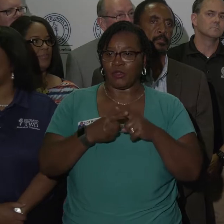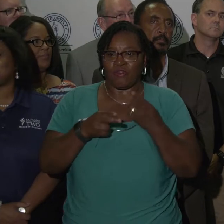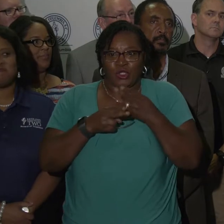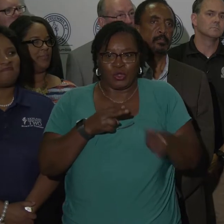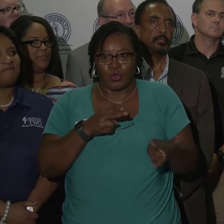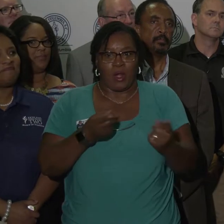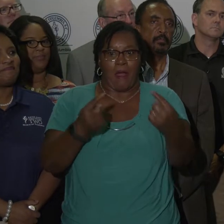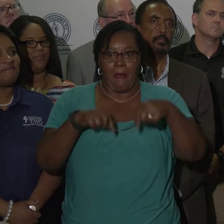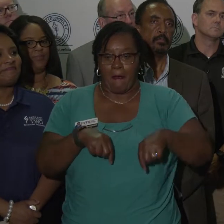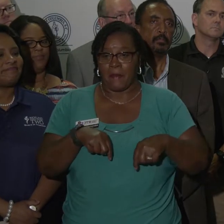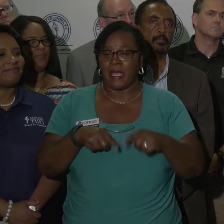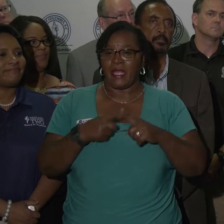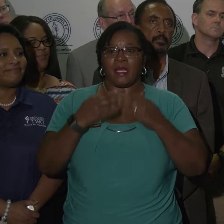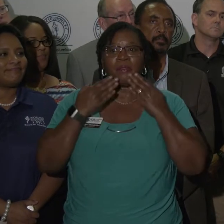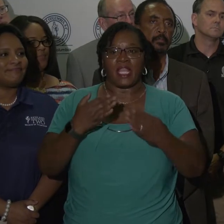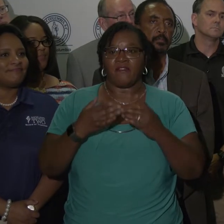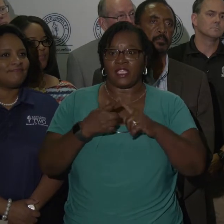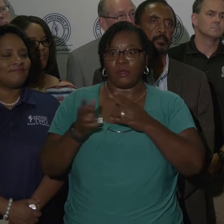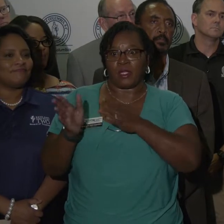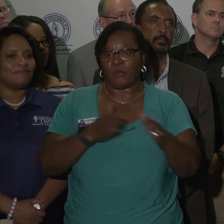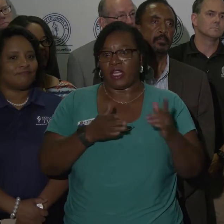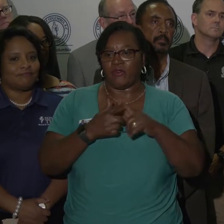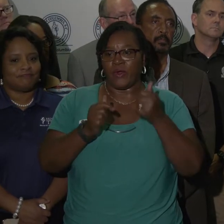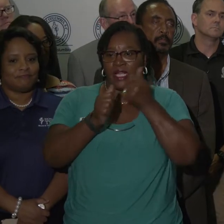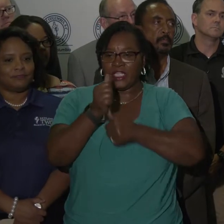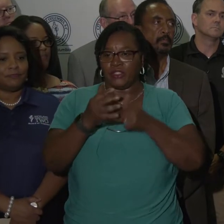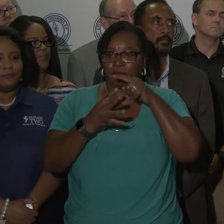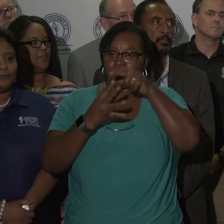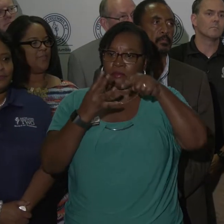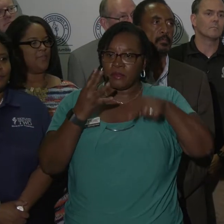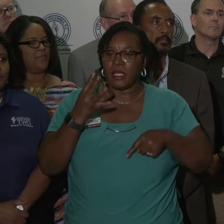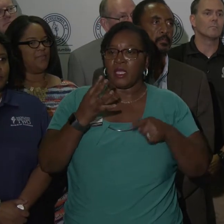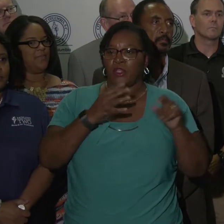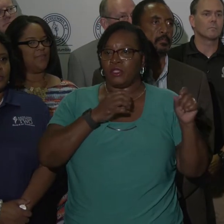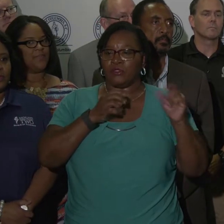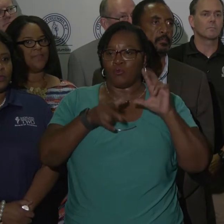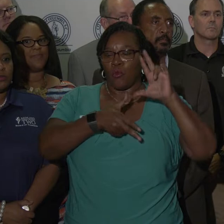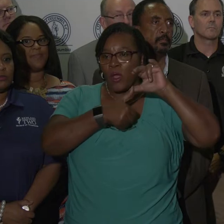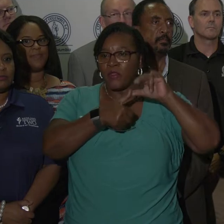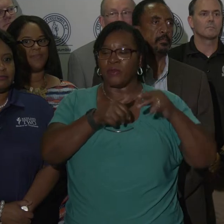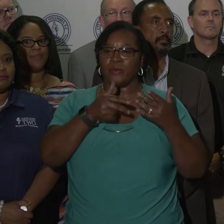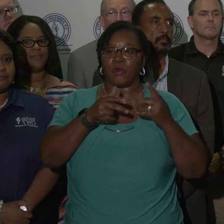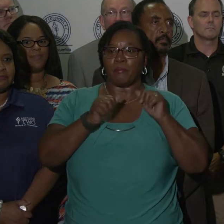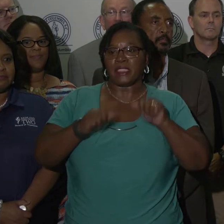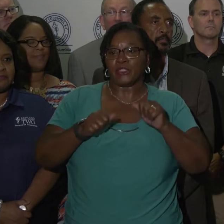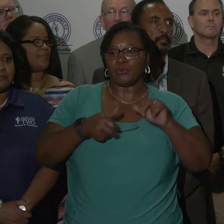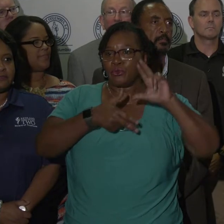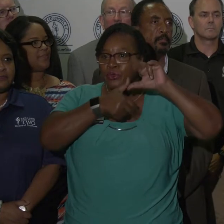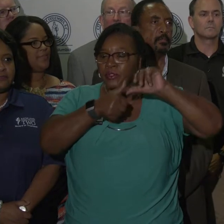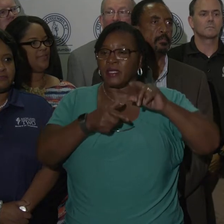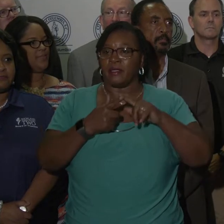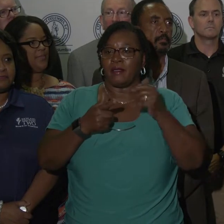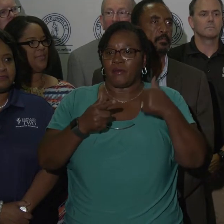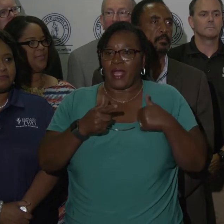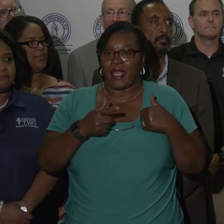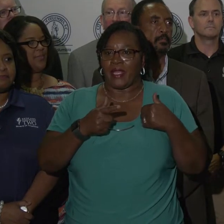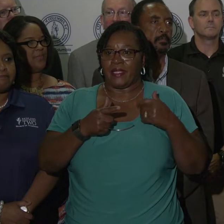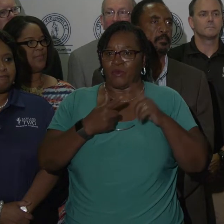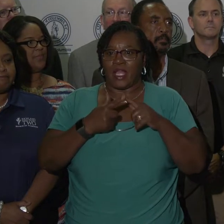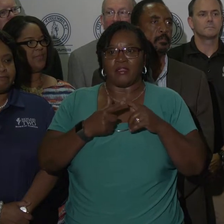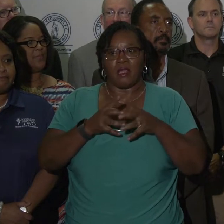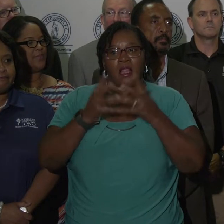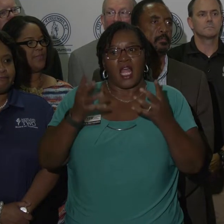short notice. I'm thankful that as we prepare for each of these storms or potential storms, that we've had